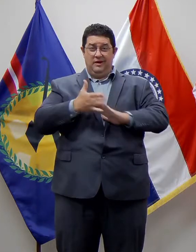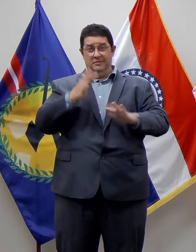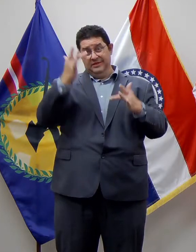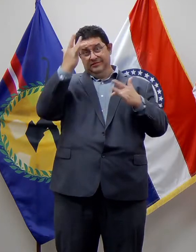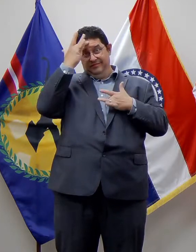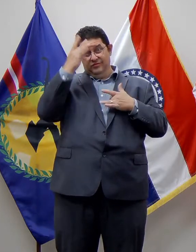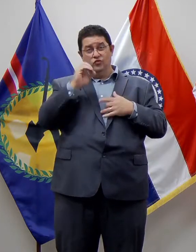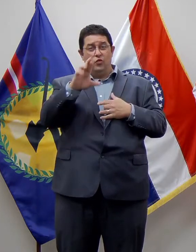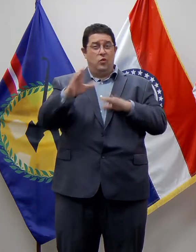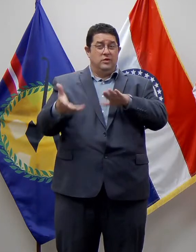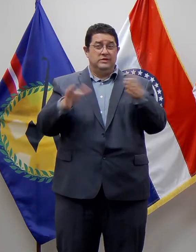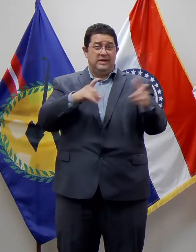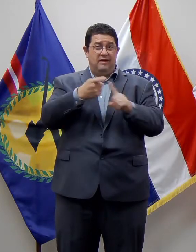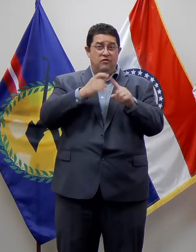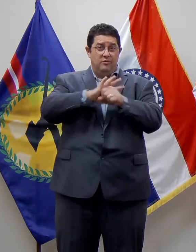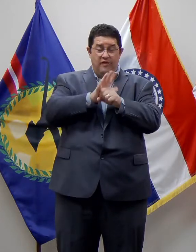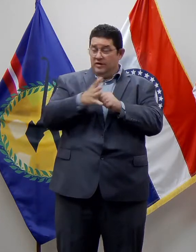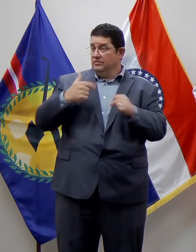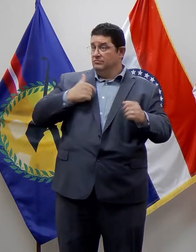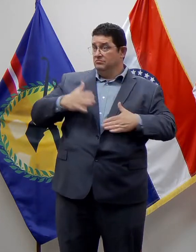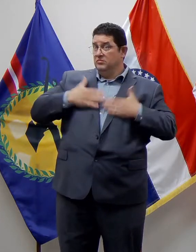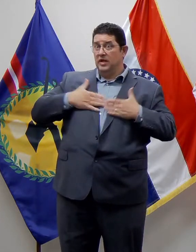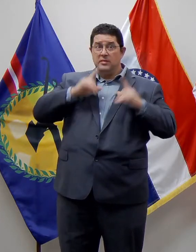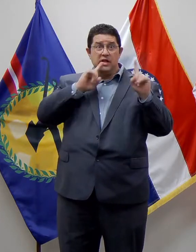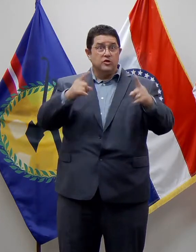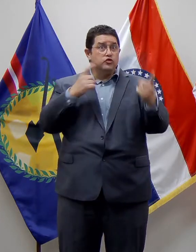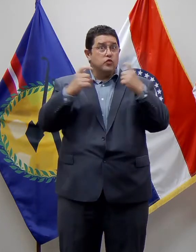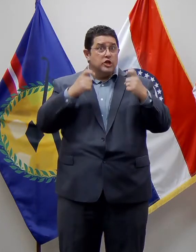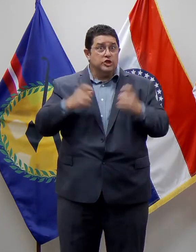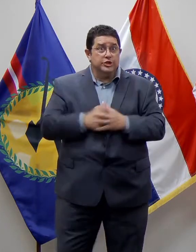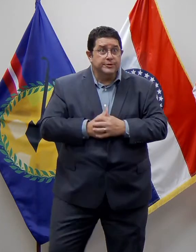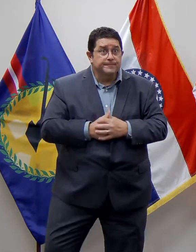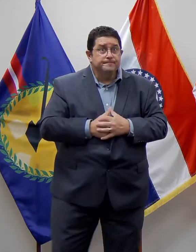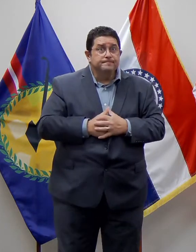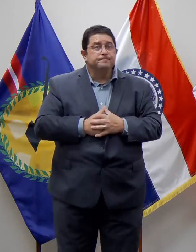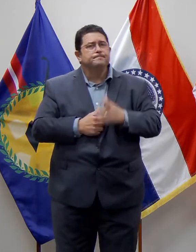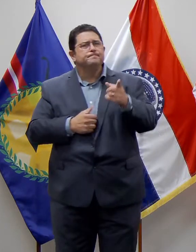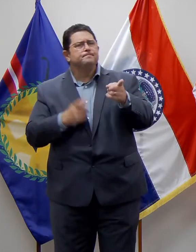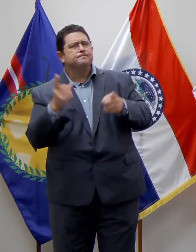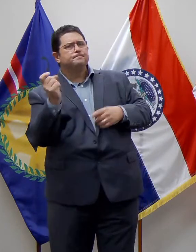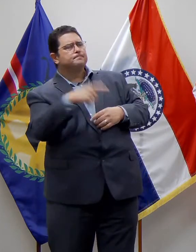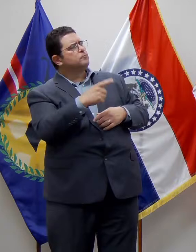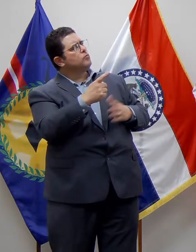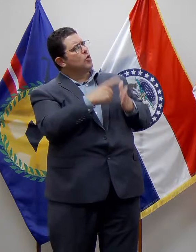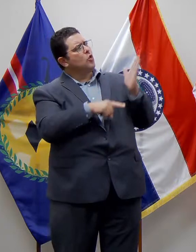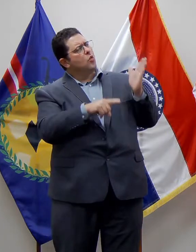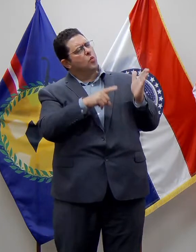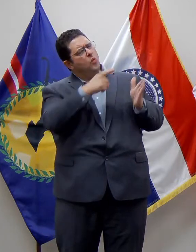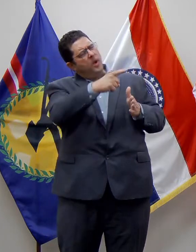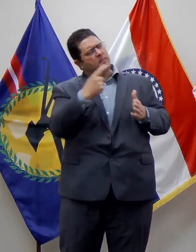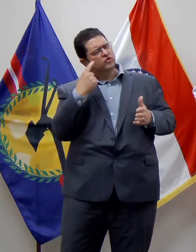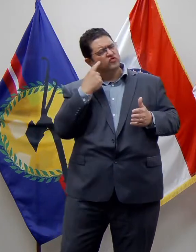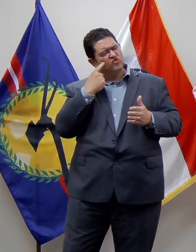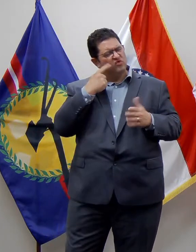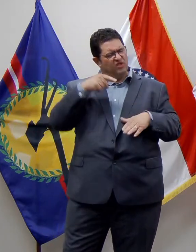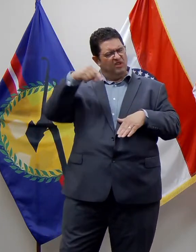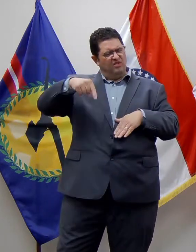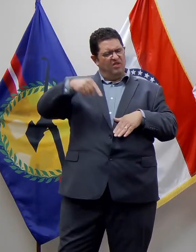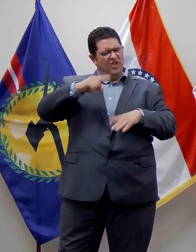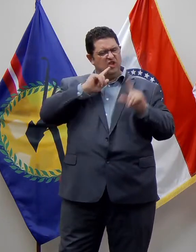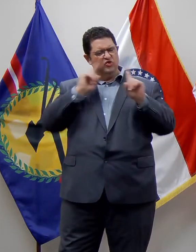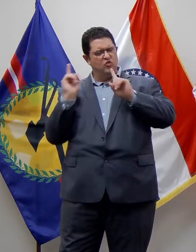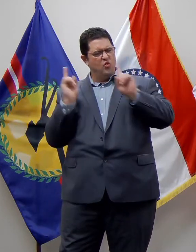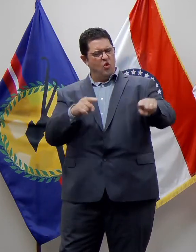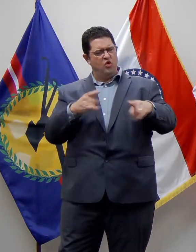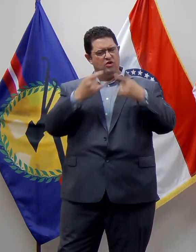virus. And I'm happy to answer any questions. Dr. Page, what makes you think that this order will stand up when the